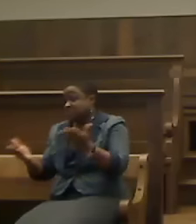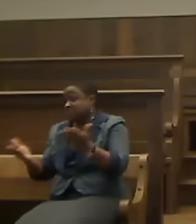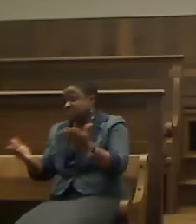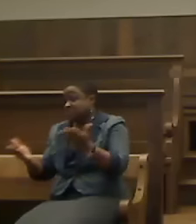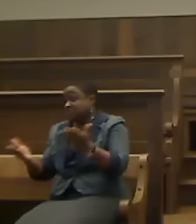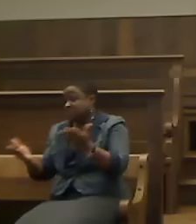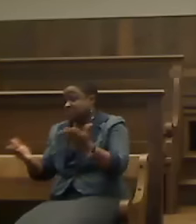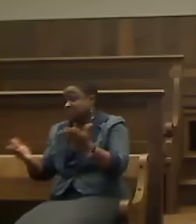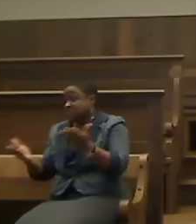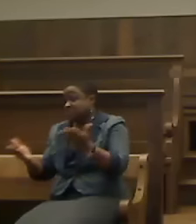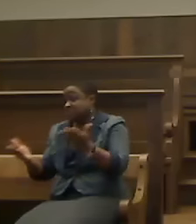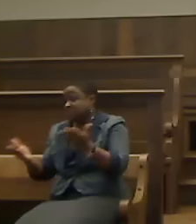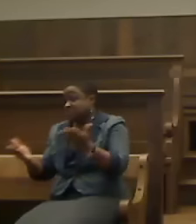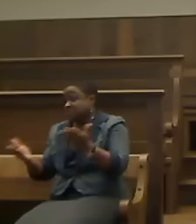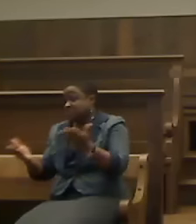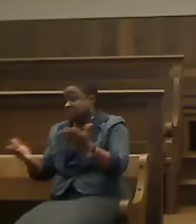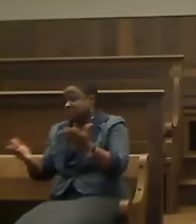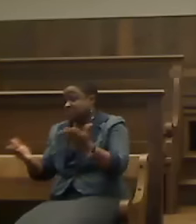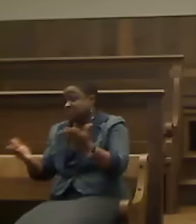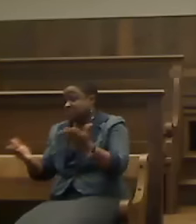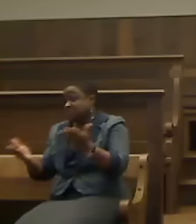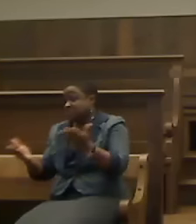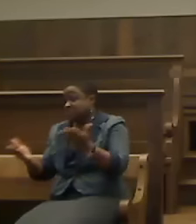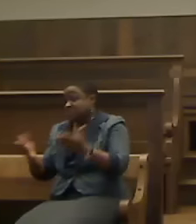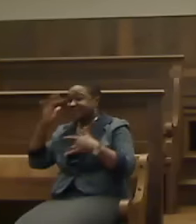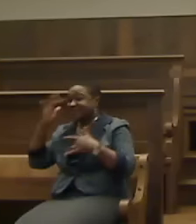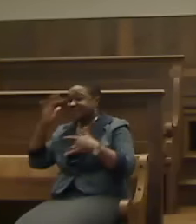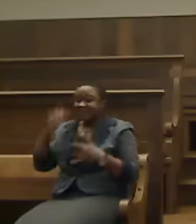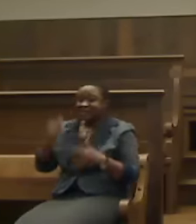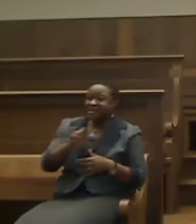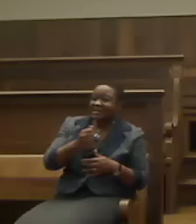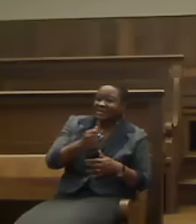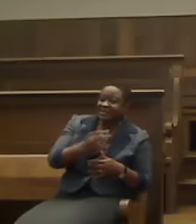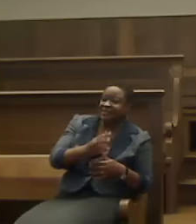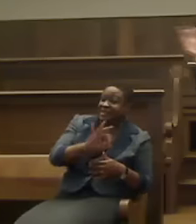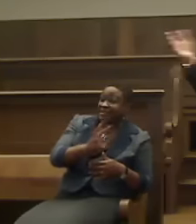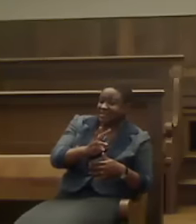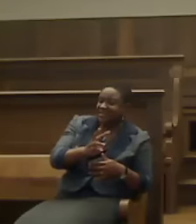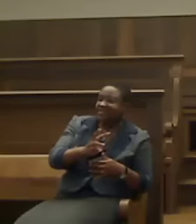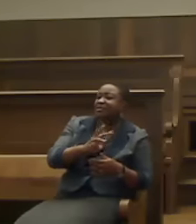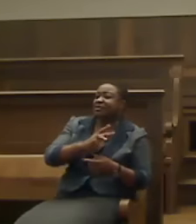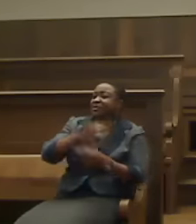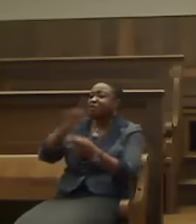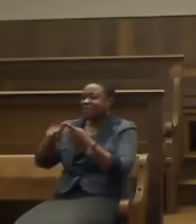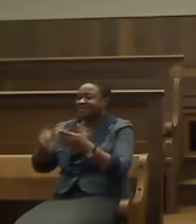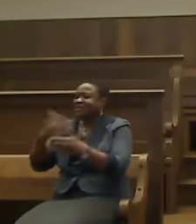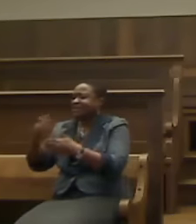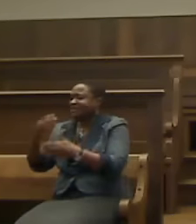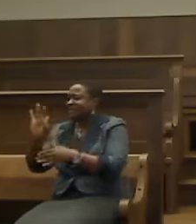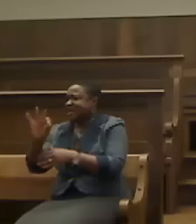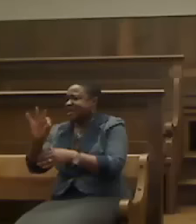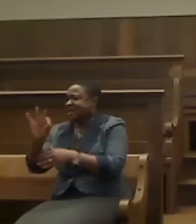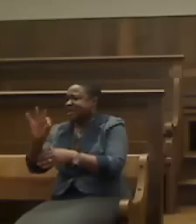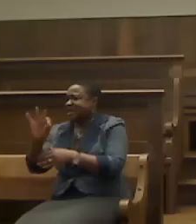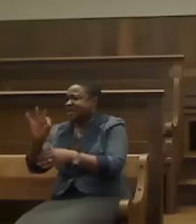Multiple chronic illnesses went from 7% to 13% from 96 to for the next 9 years.